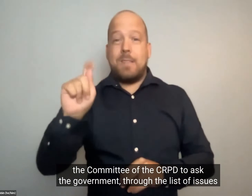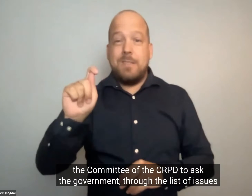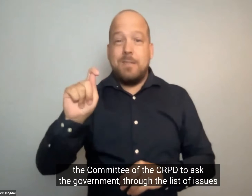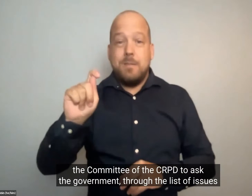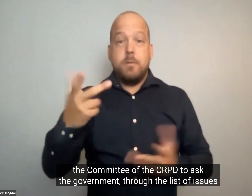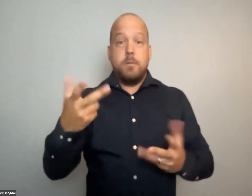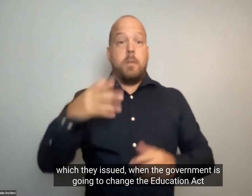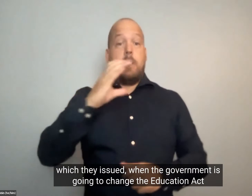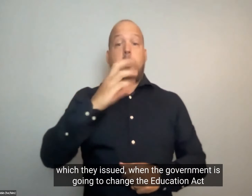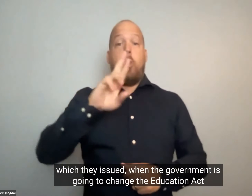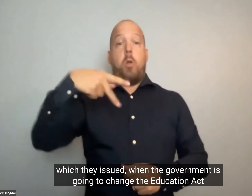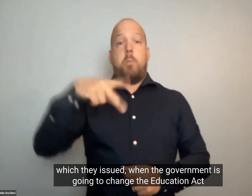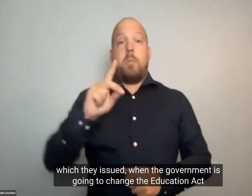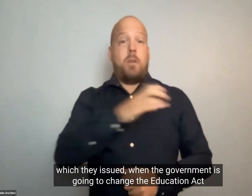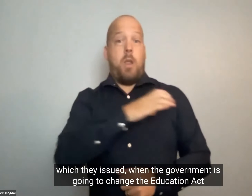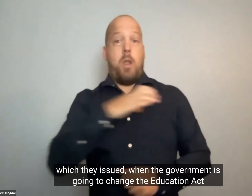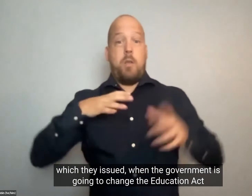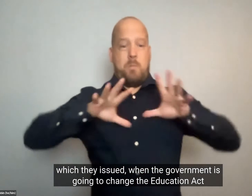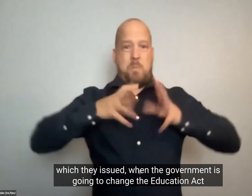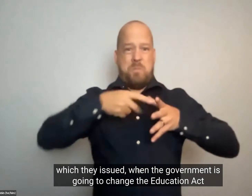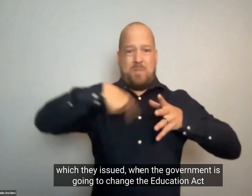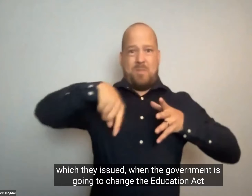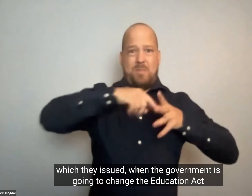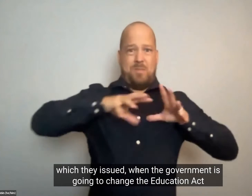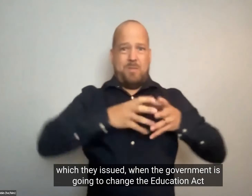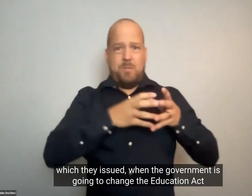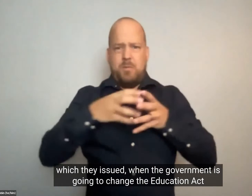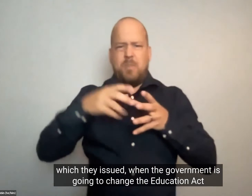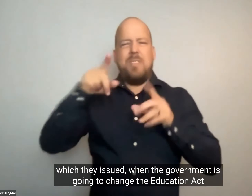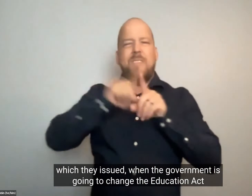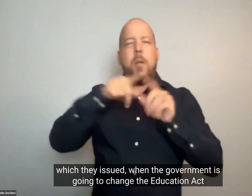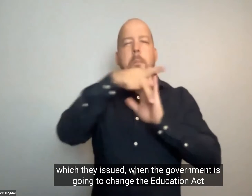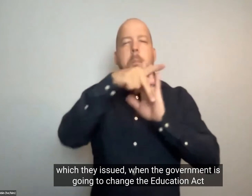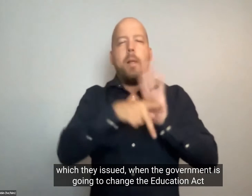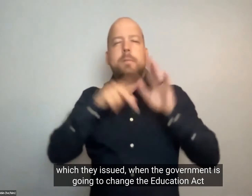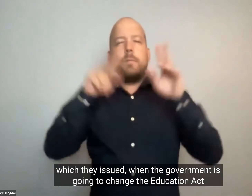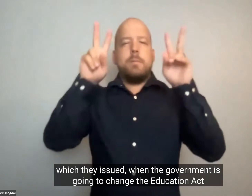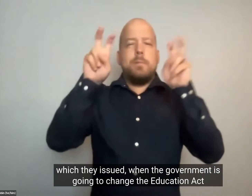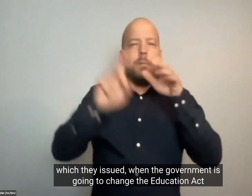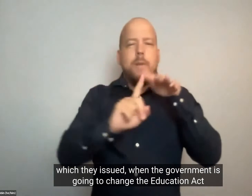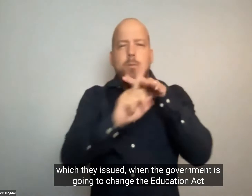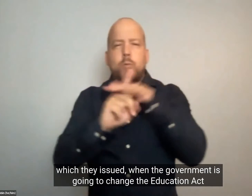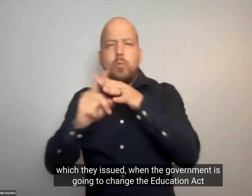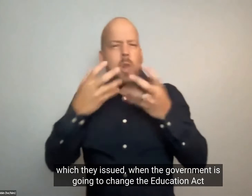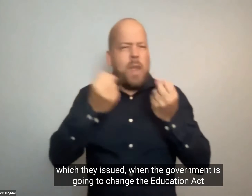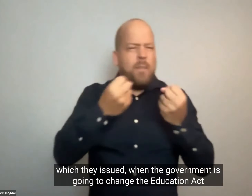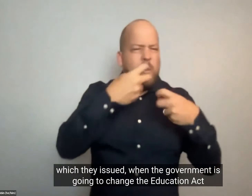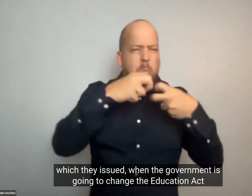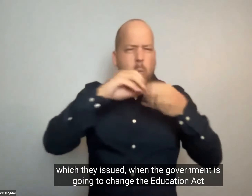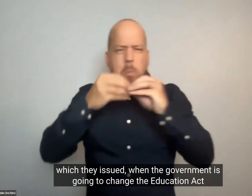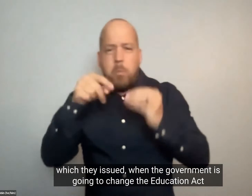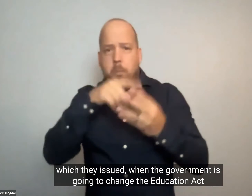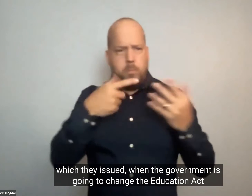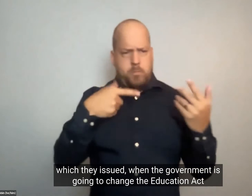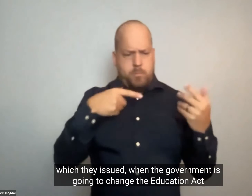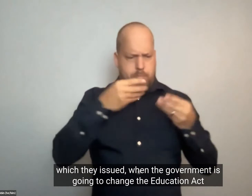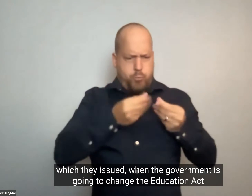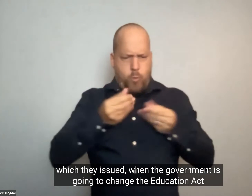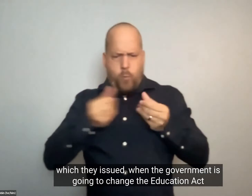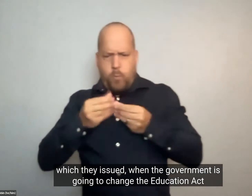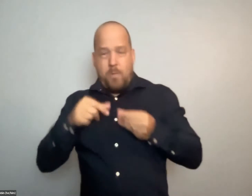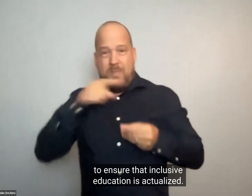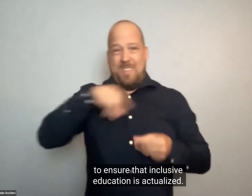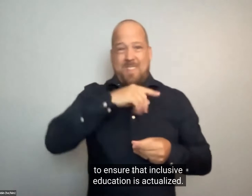through the list of issues which they issued, when the government is going to change the